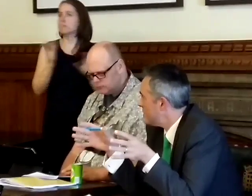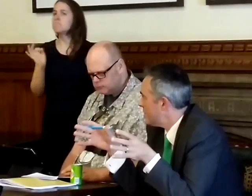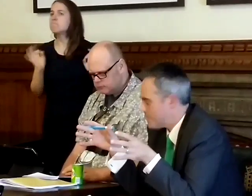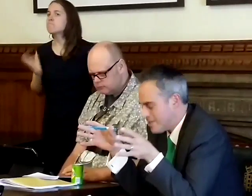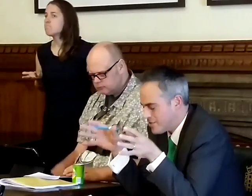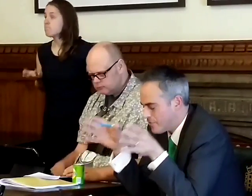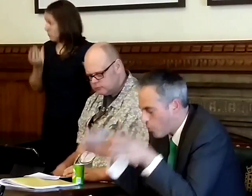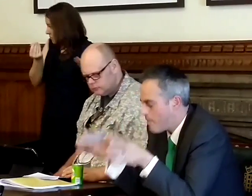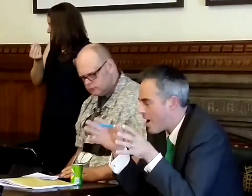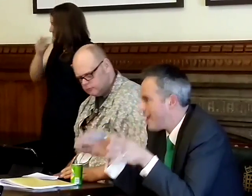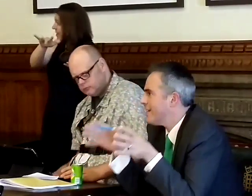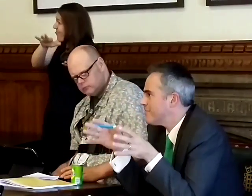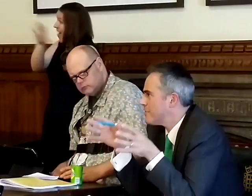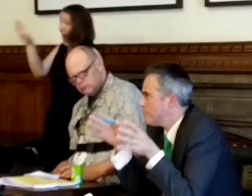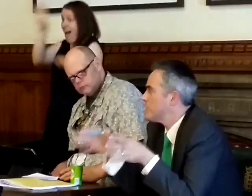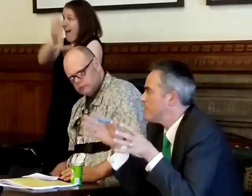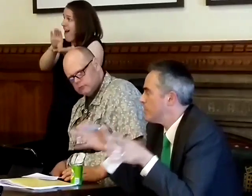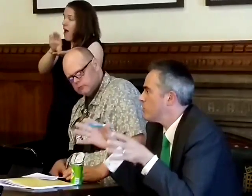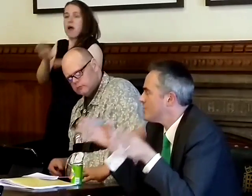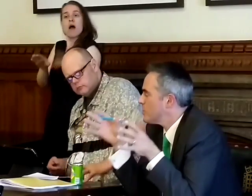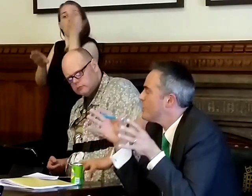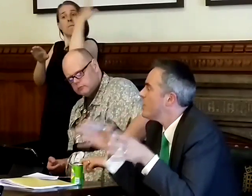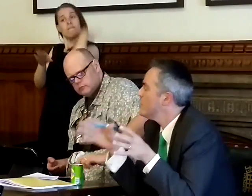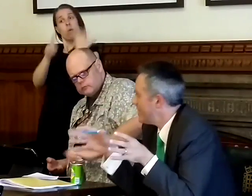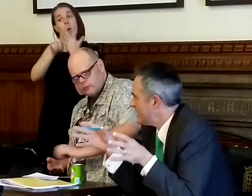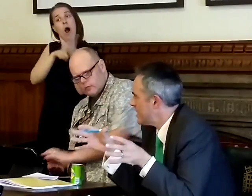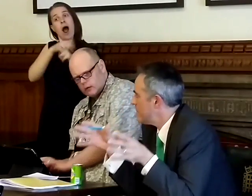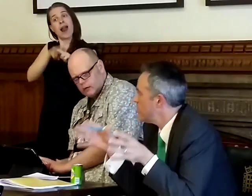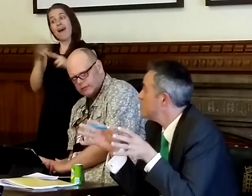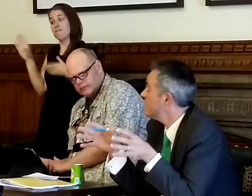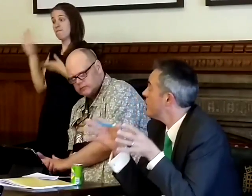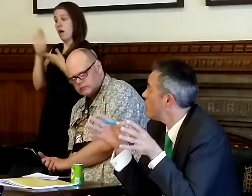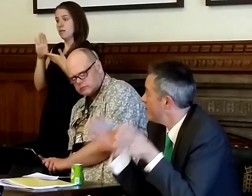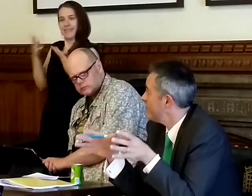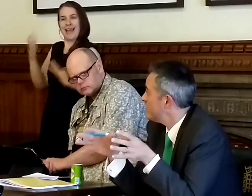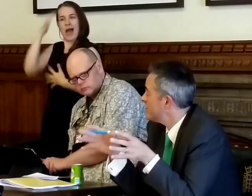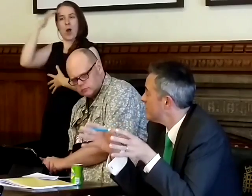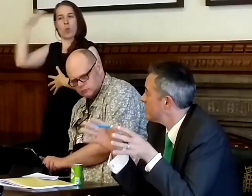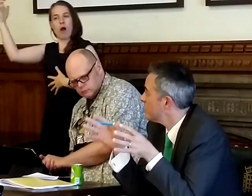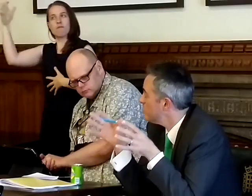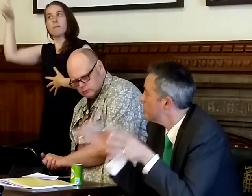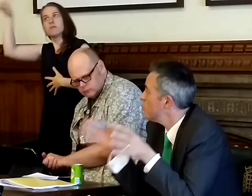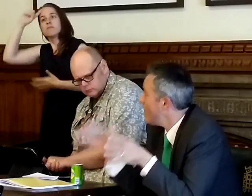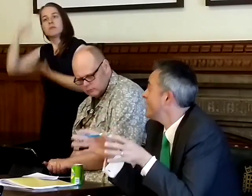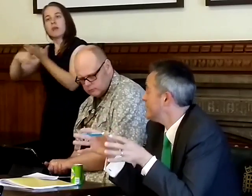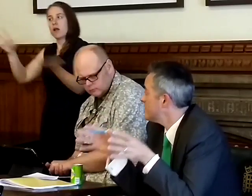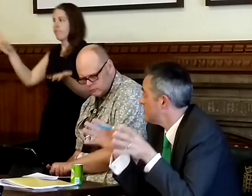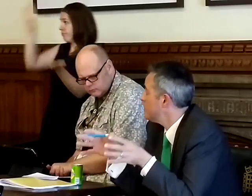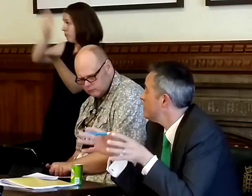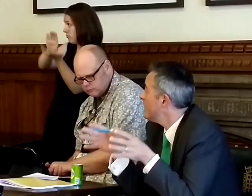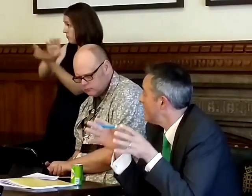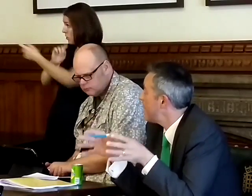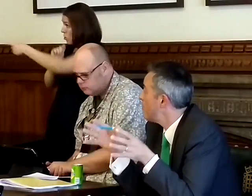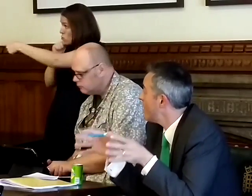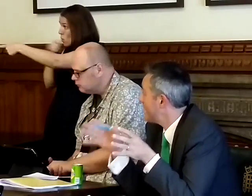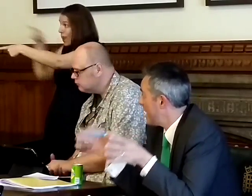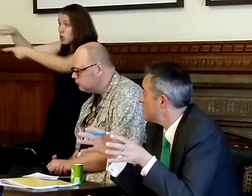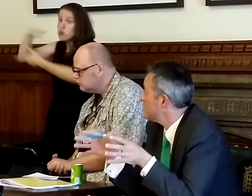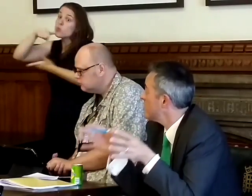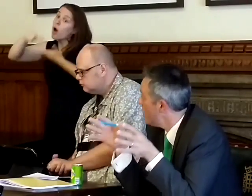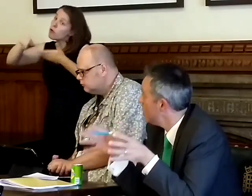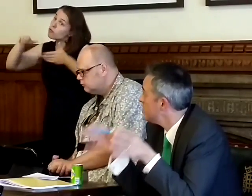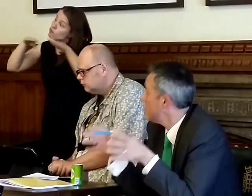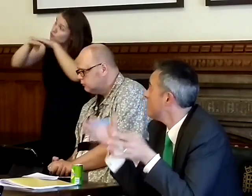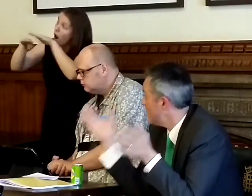there. It's the former ILF recipient grant, so we know the money's there. The problem is that they're not ring-fencing it. So would you write to